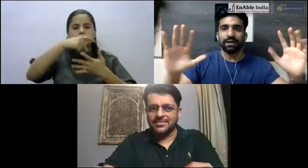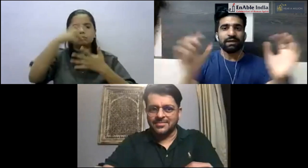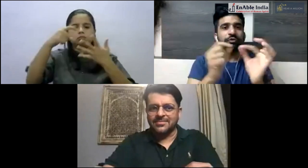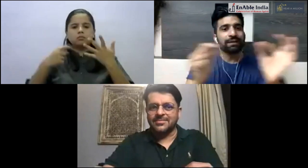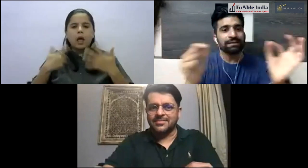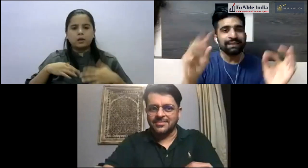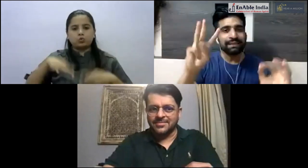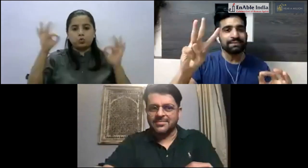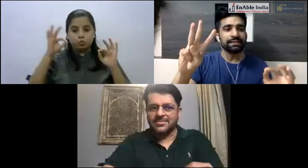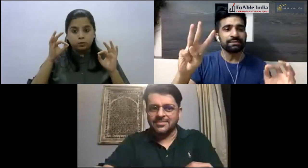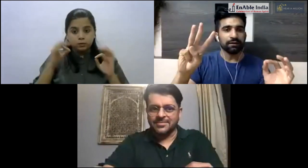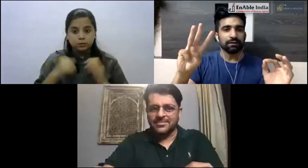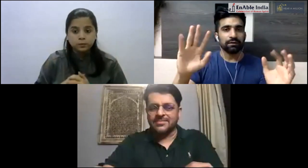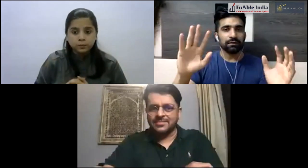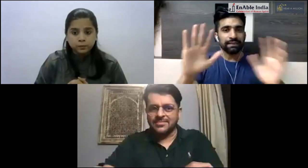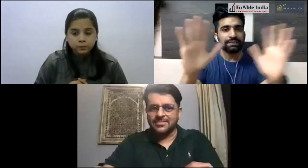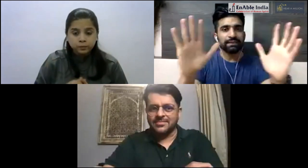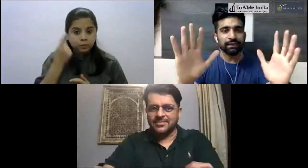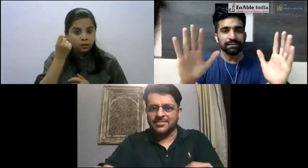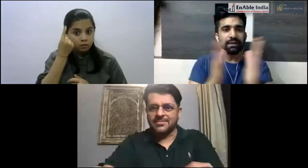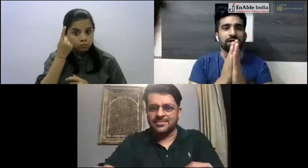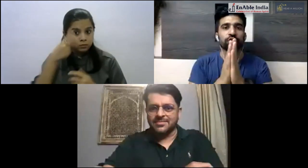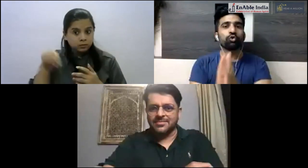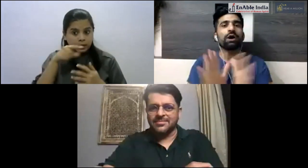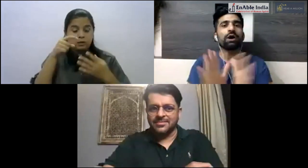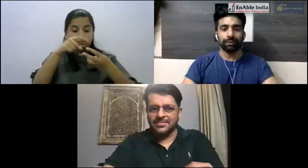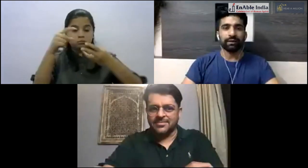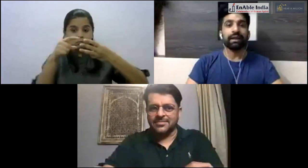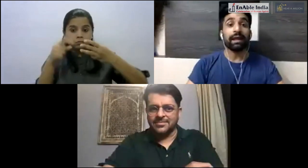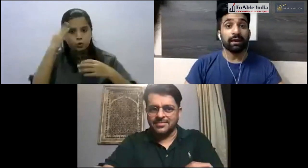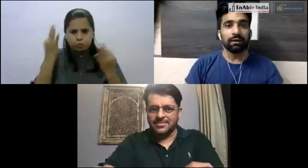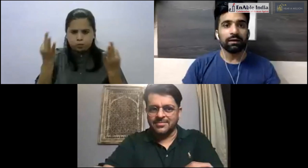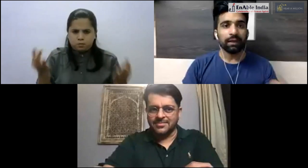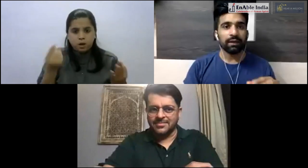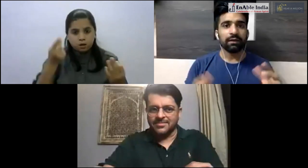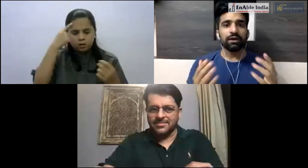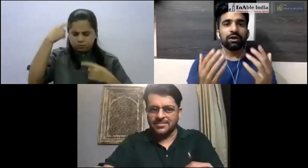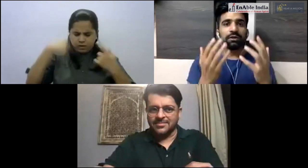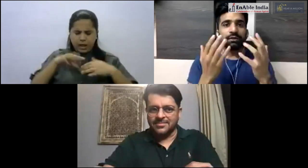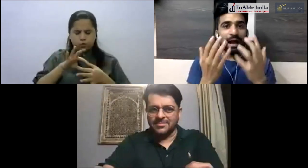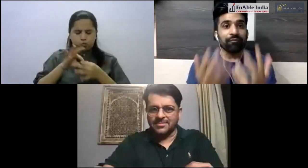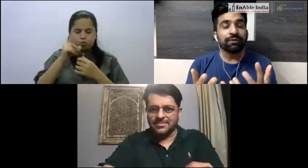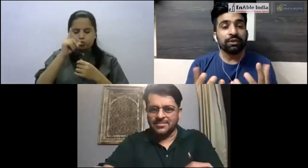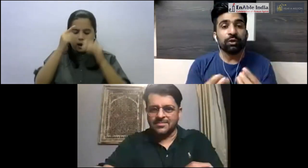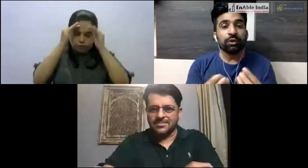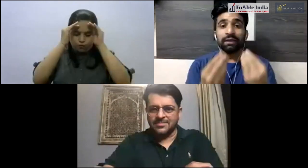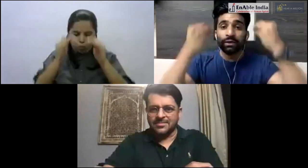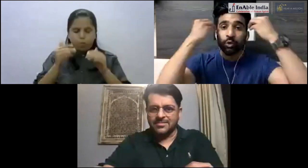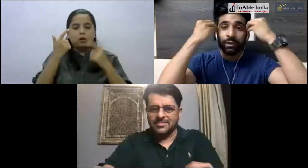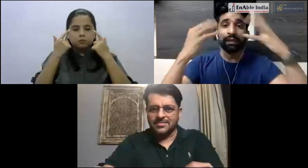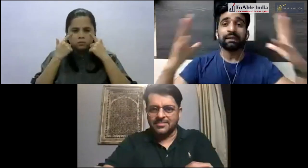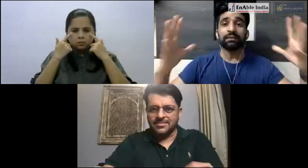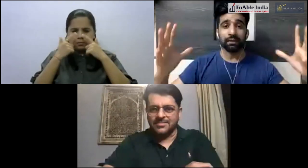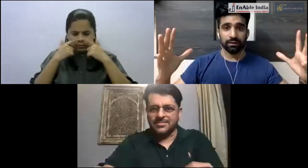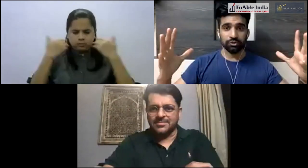Okay, if you understand these three things, you know how to meditate. And after that, you can meditate